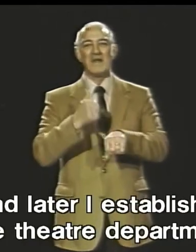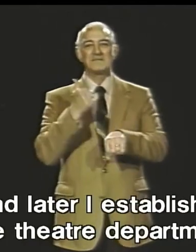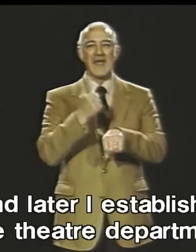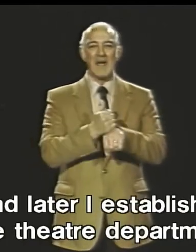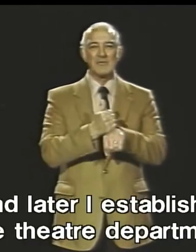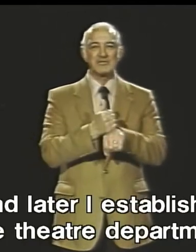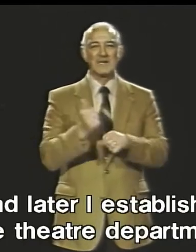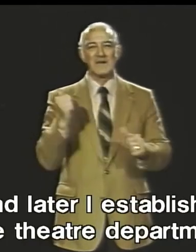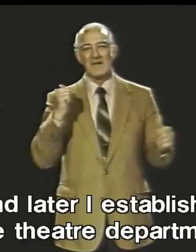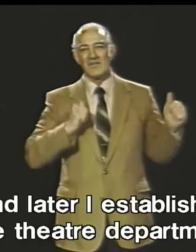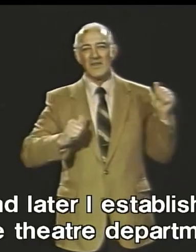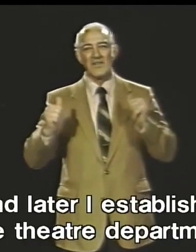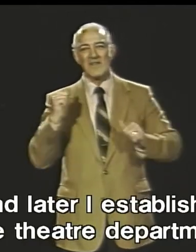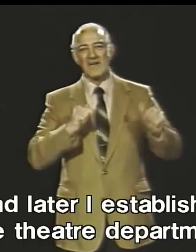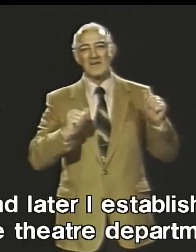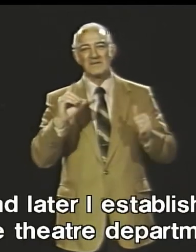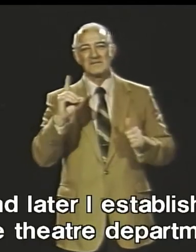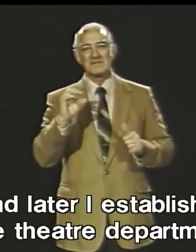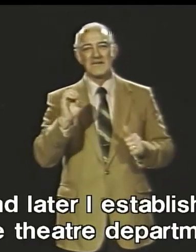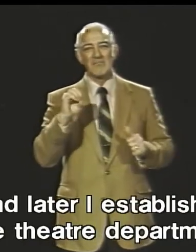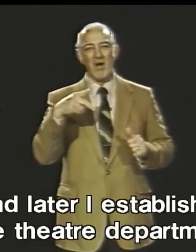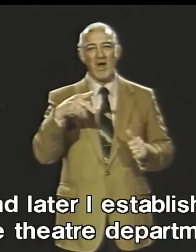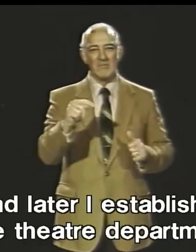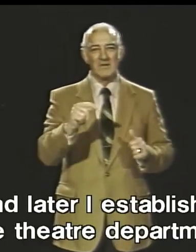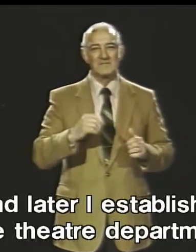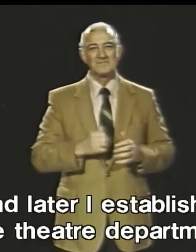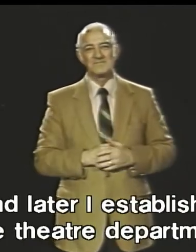And later on, I established the theater department.